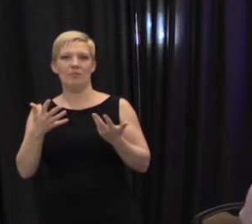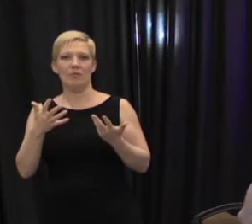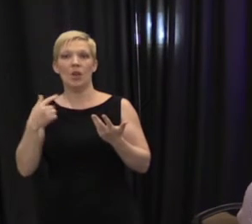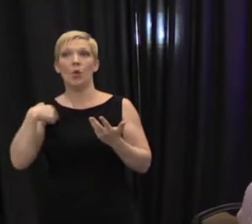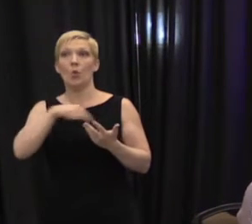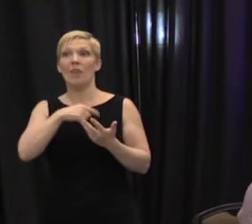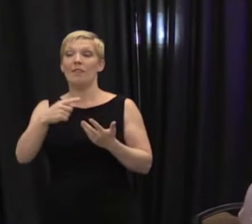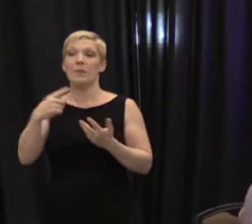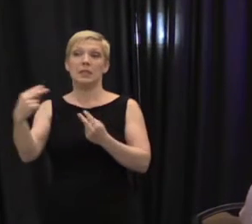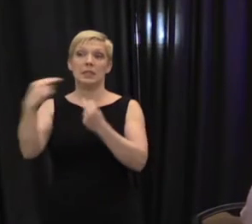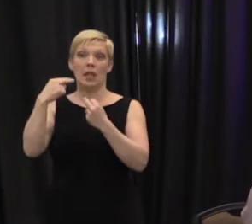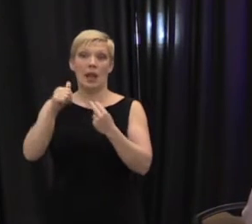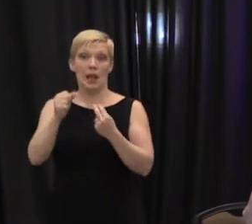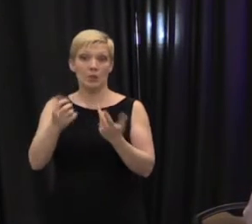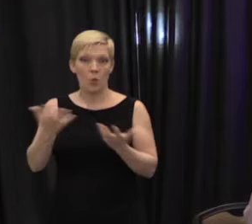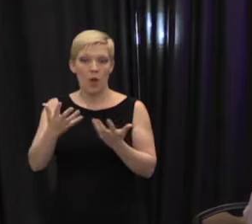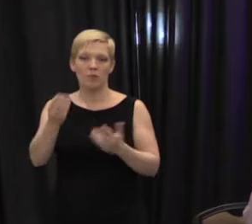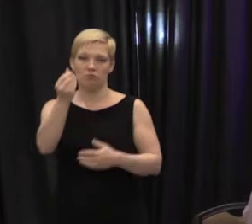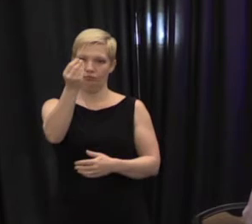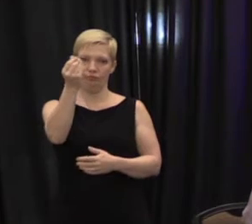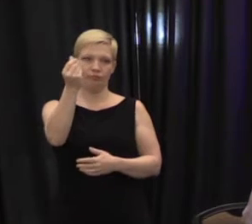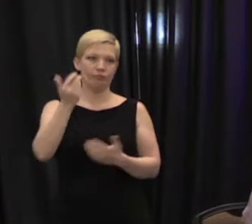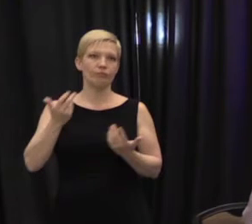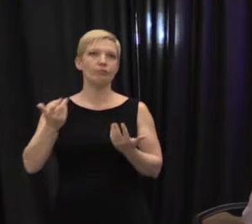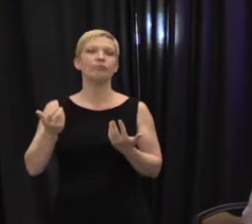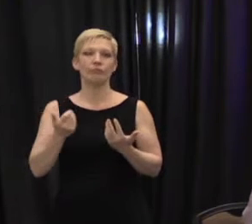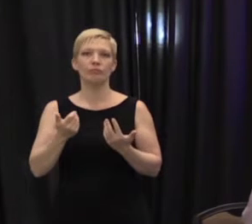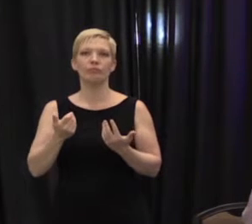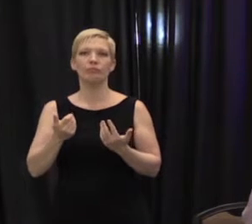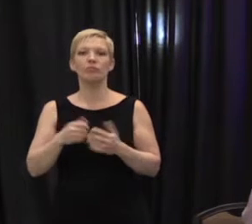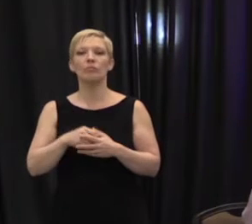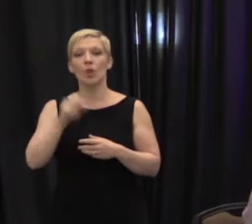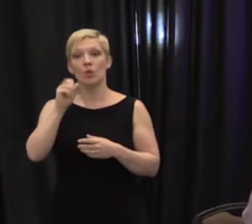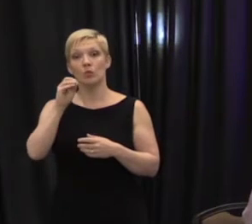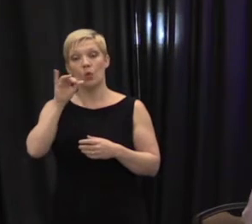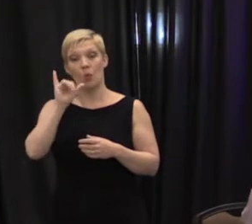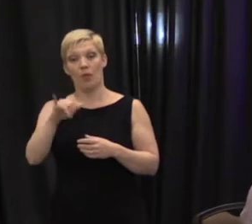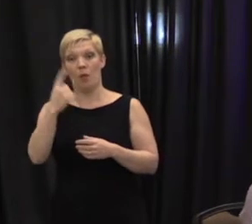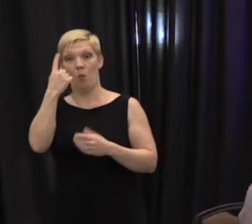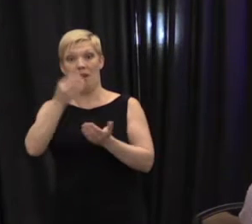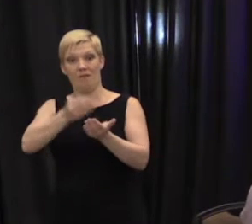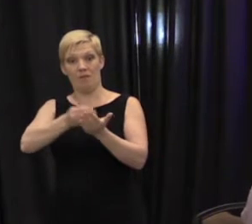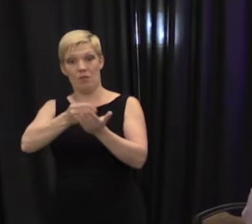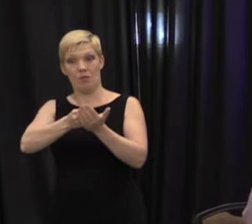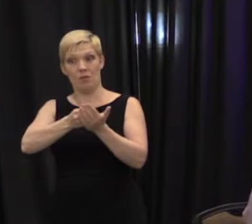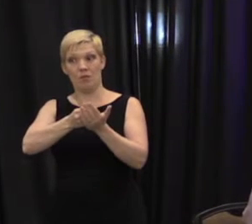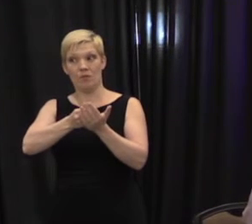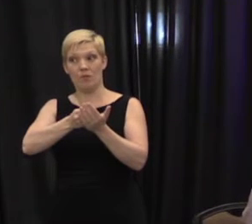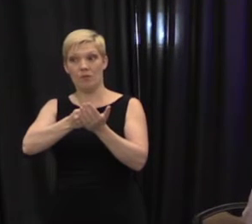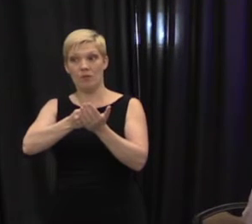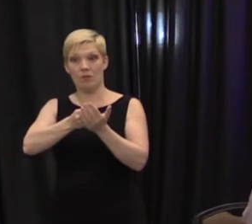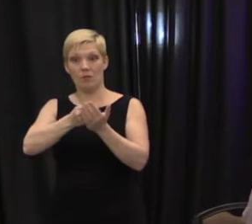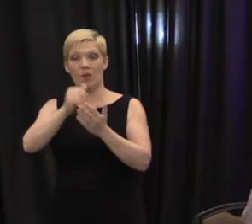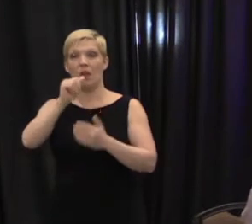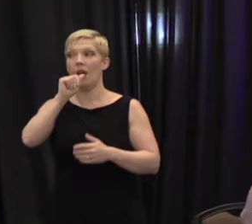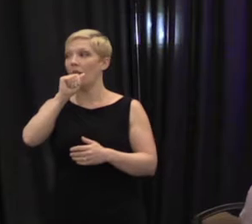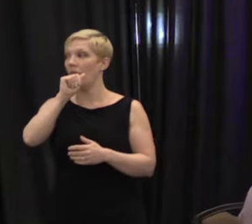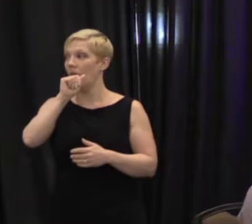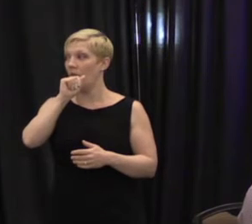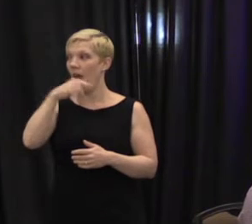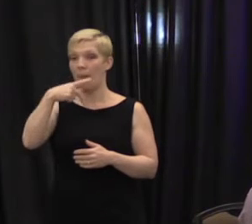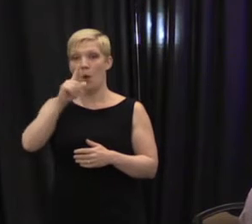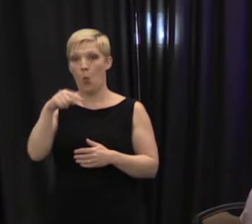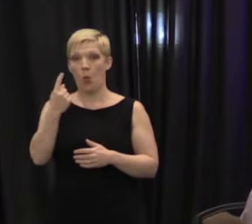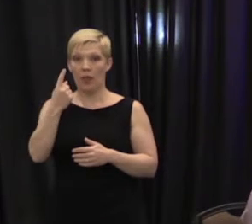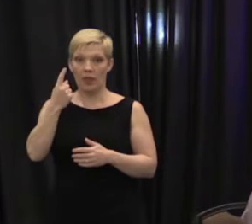pocketbook. And so when we think about things like AB-only funding and how we're actually going back to AB-only funding, which is now